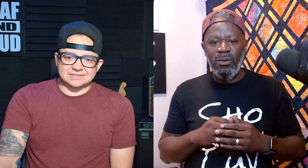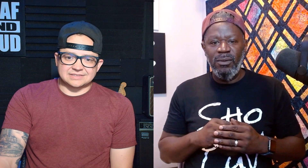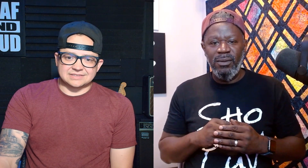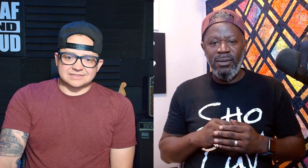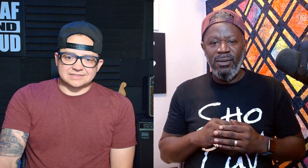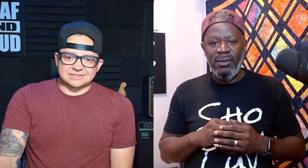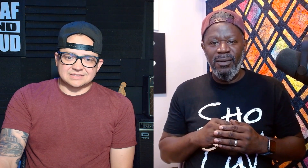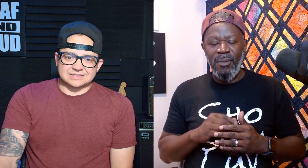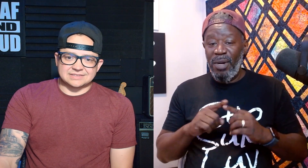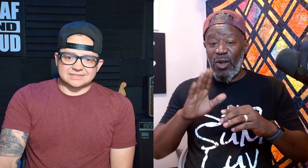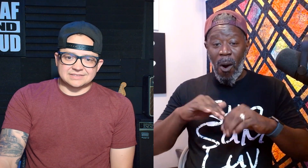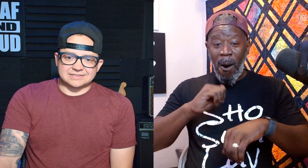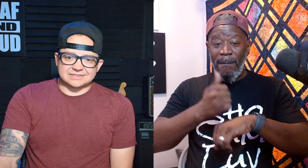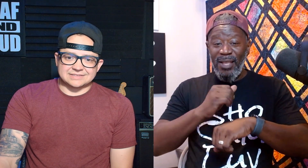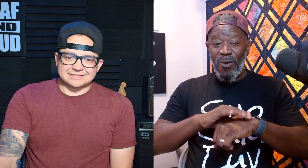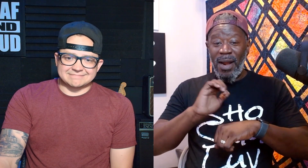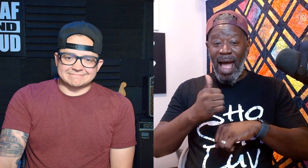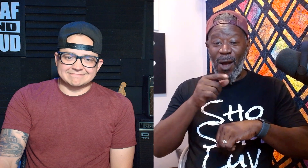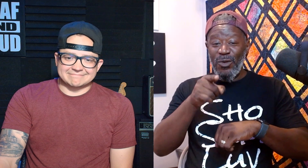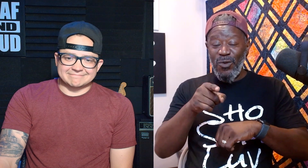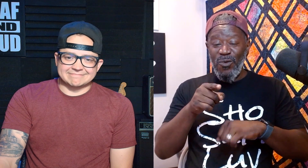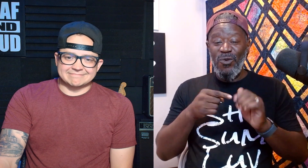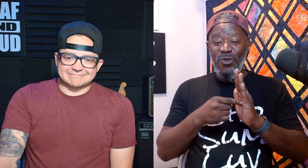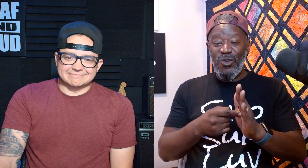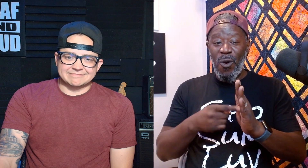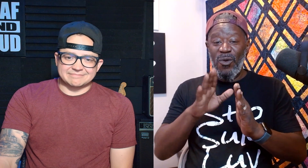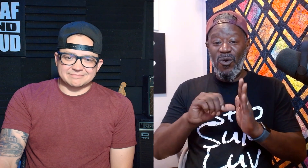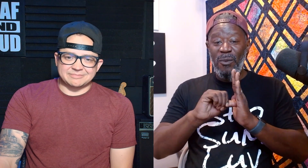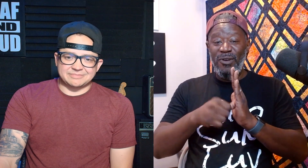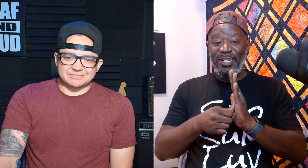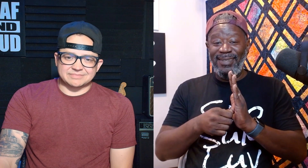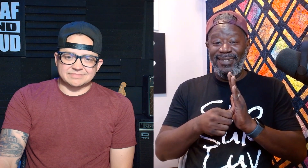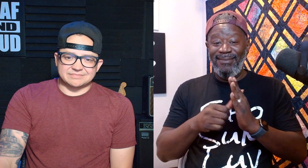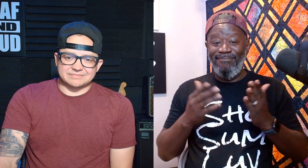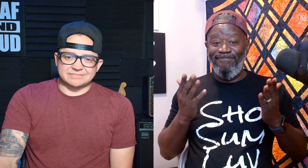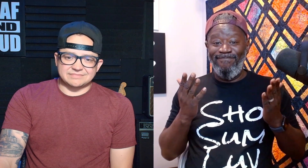thank you. But it's all based on how you show your